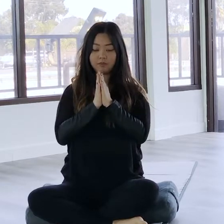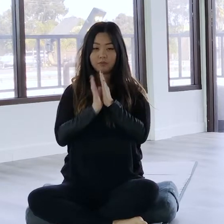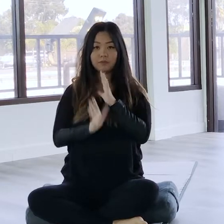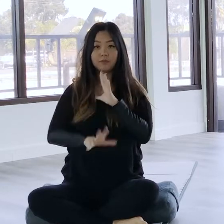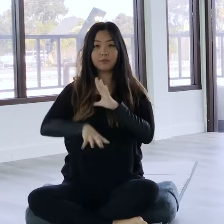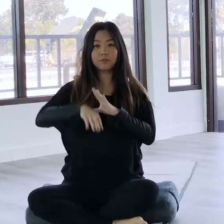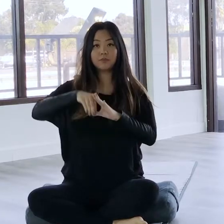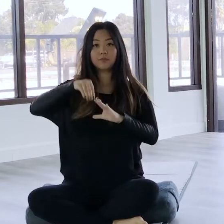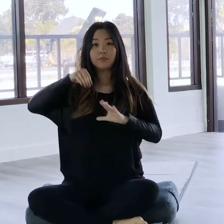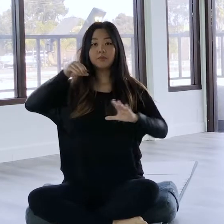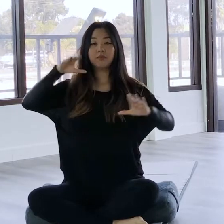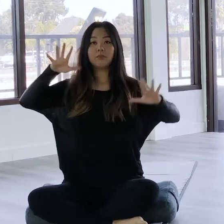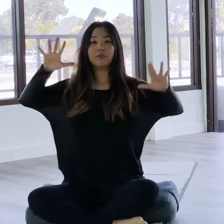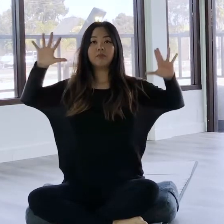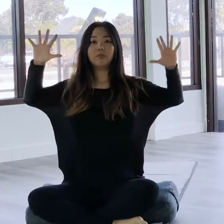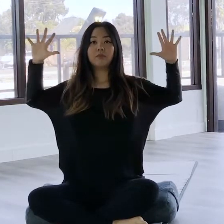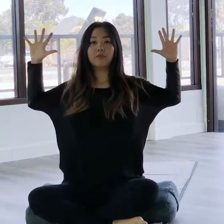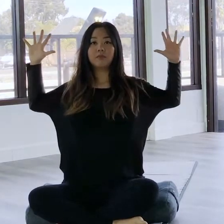Inhale, cactus.